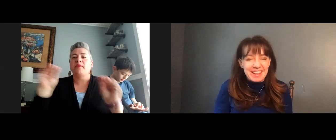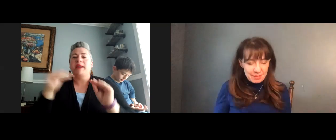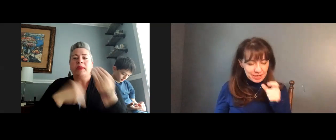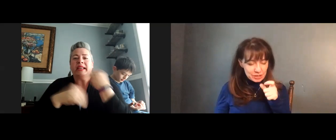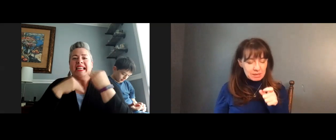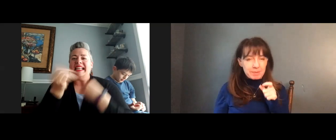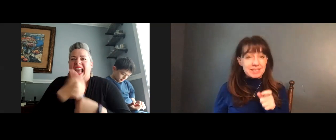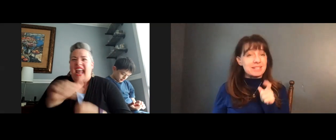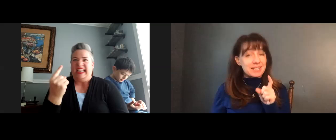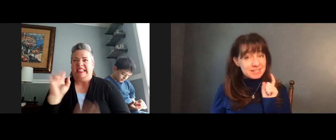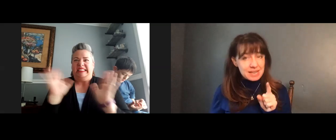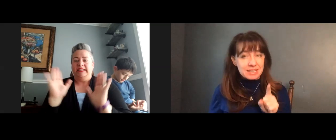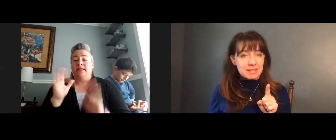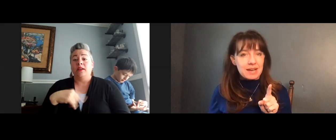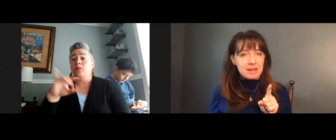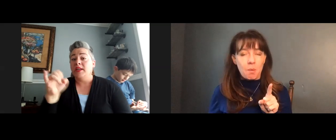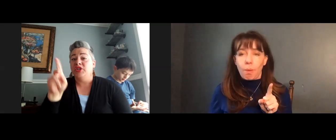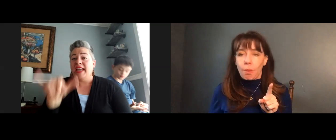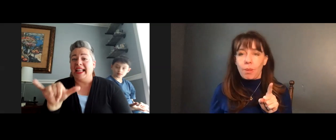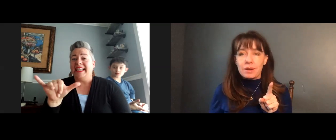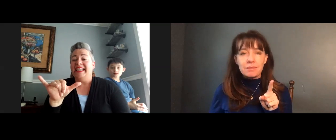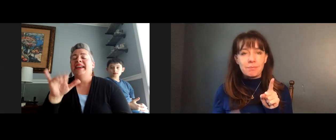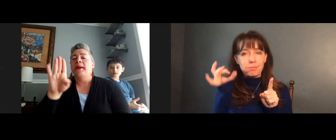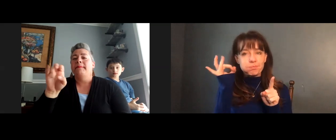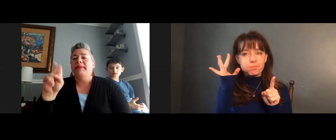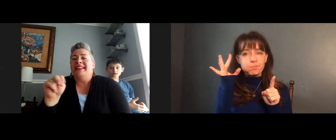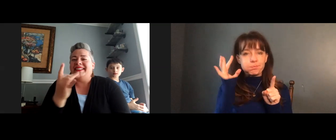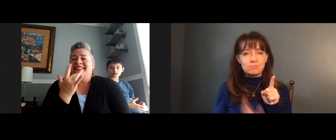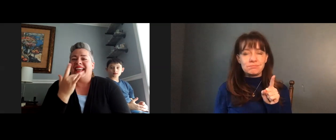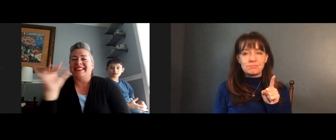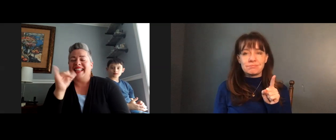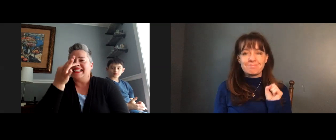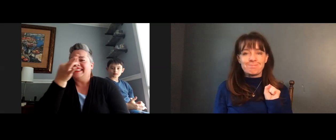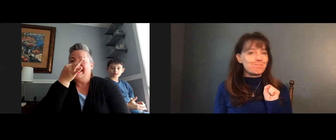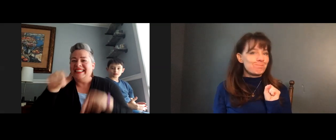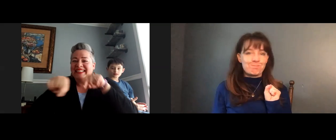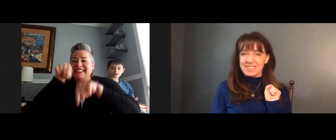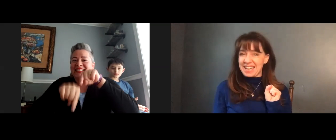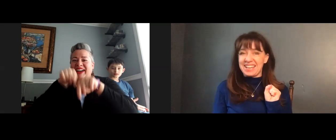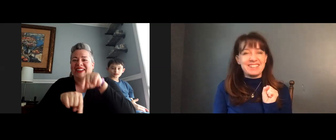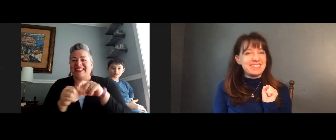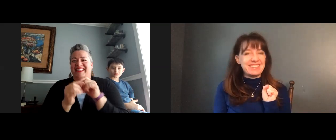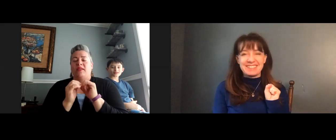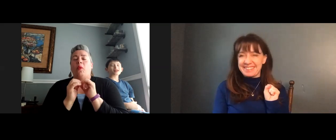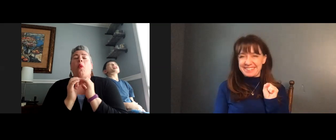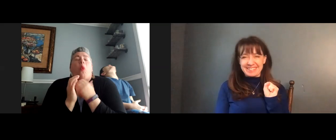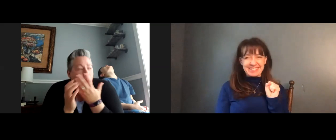when a jelly bean tastes like a stinky sock yeah